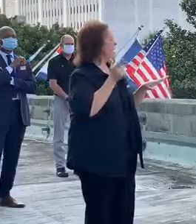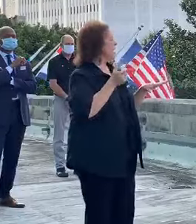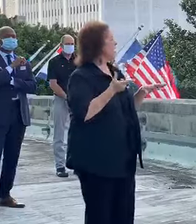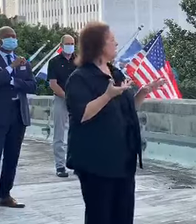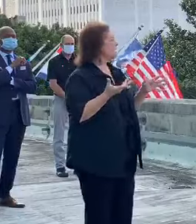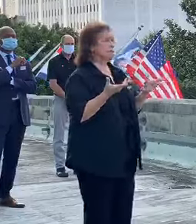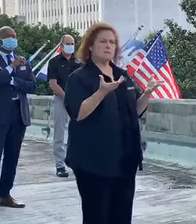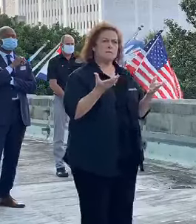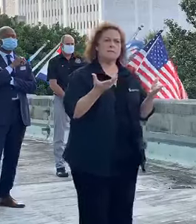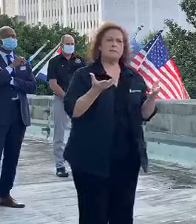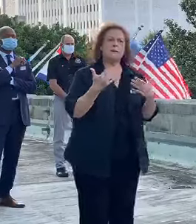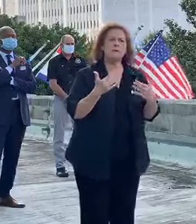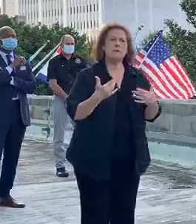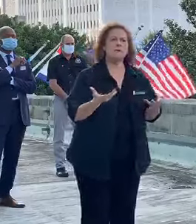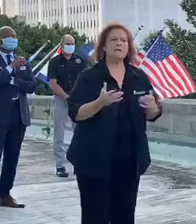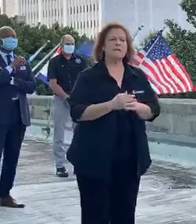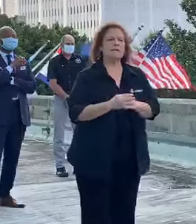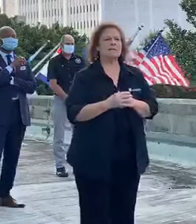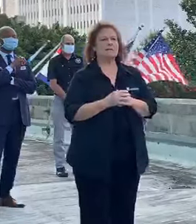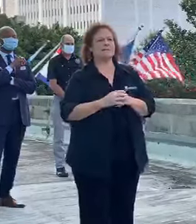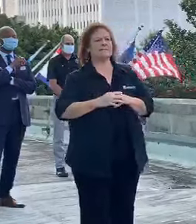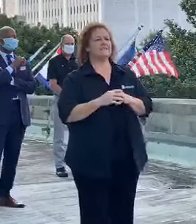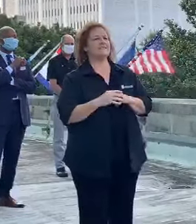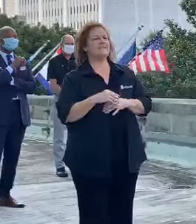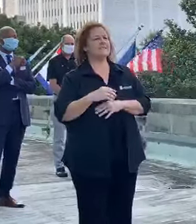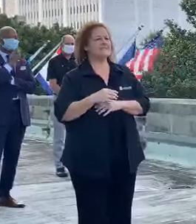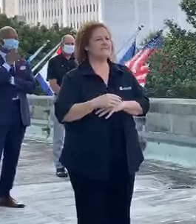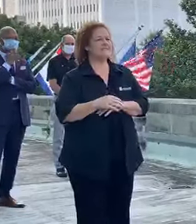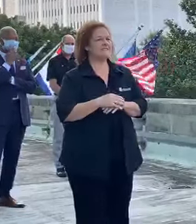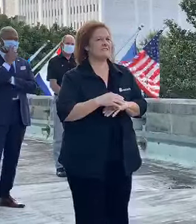Well, no, you need to come on.